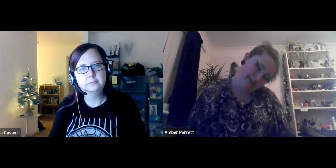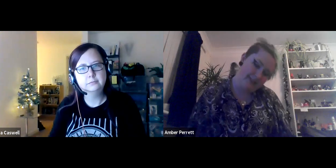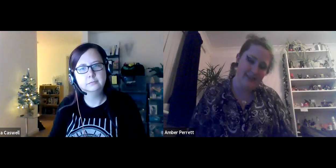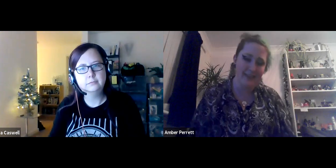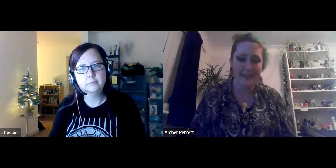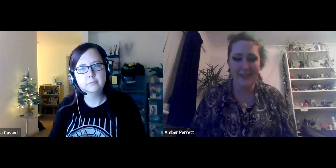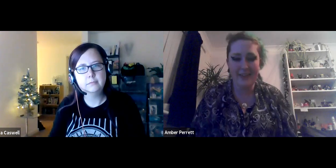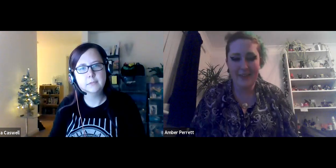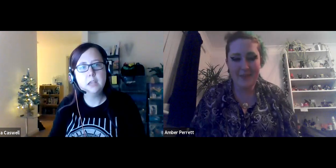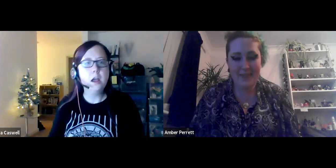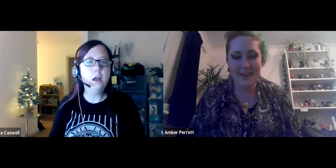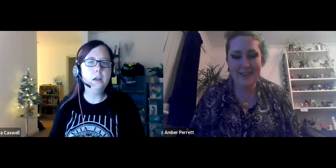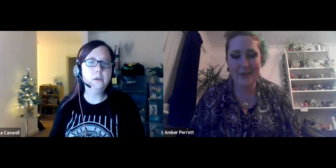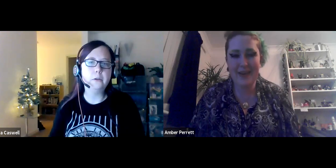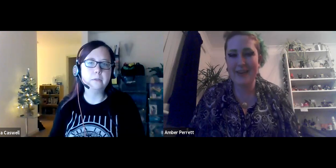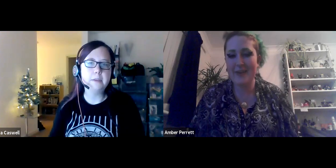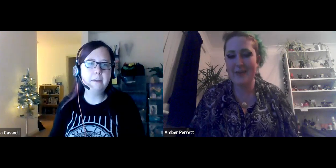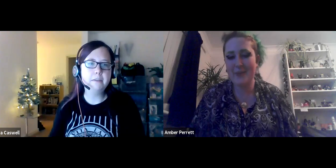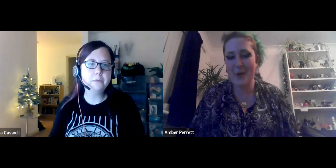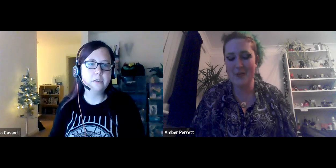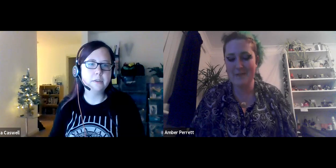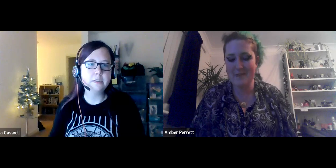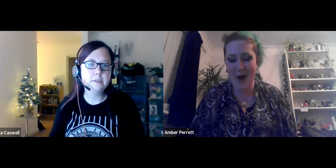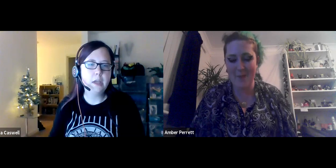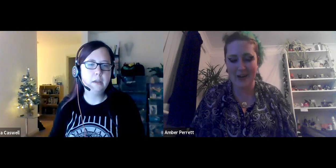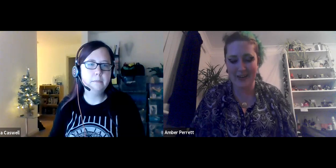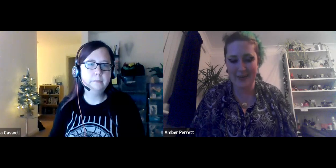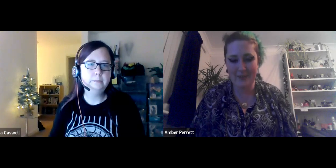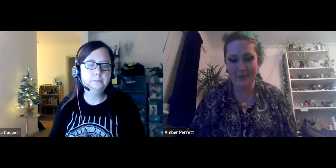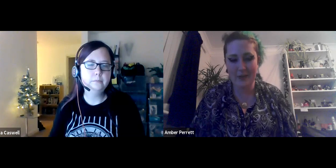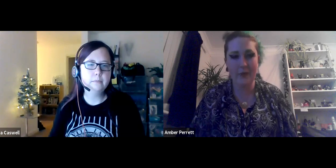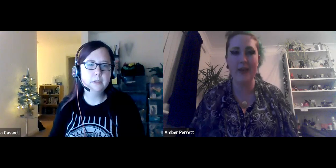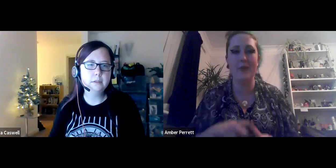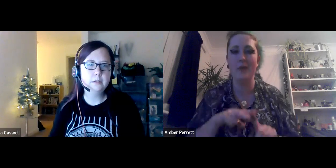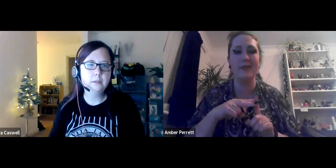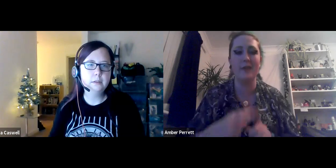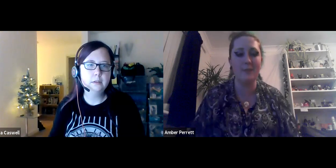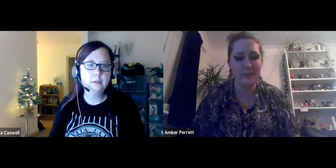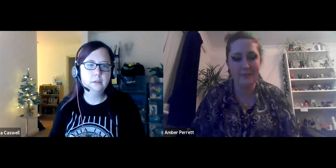it? Oh yeah, it was. Not that anyone knows any farmers.